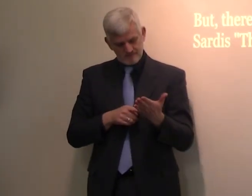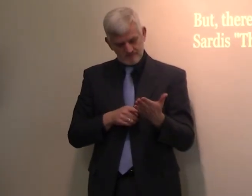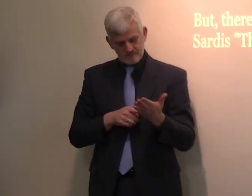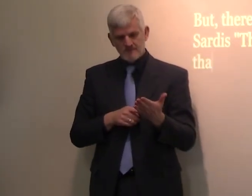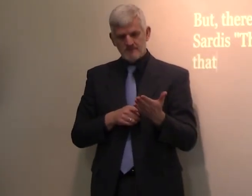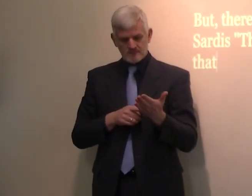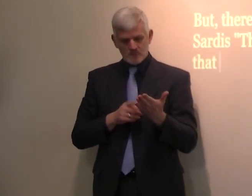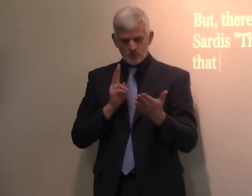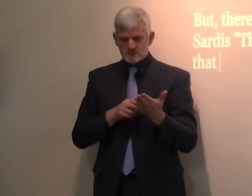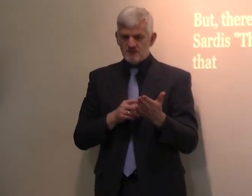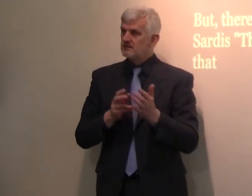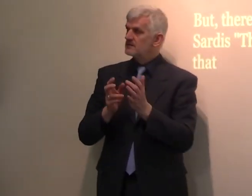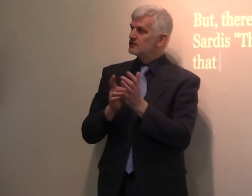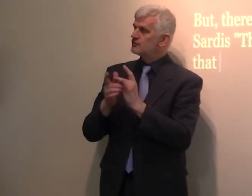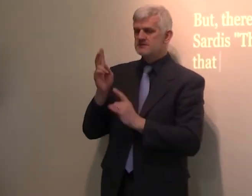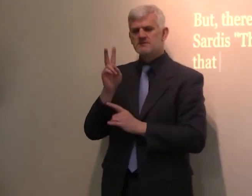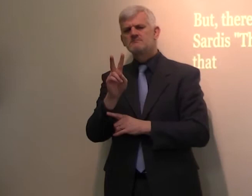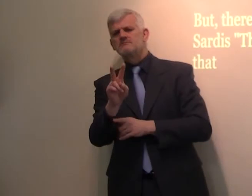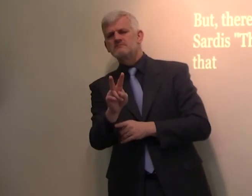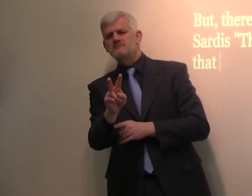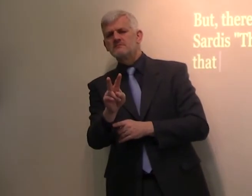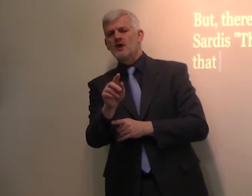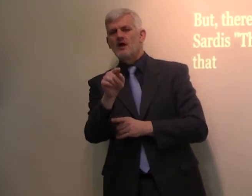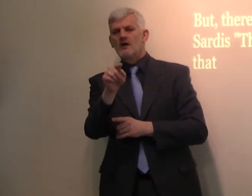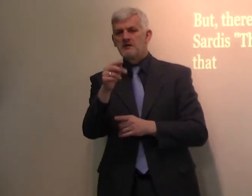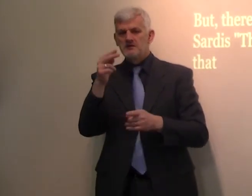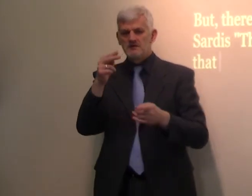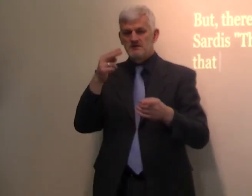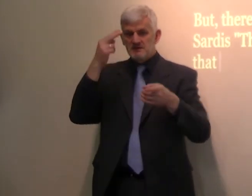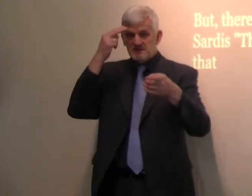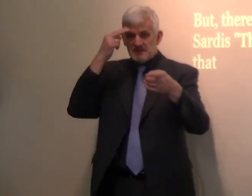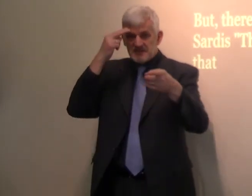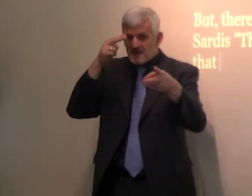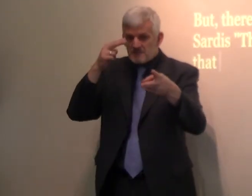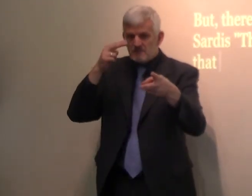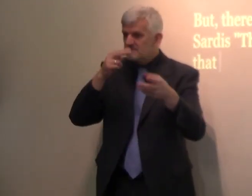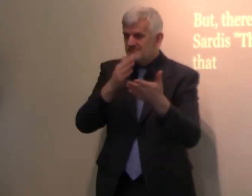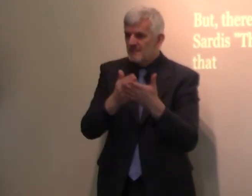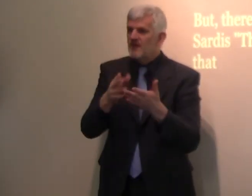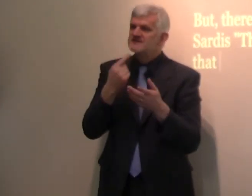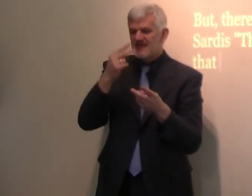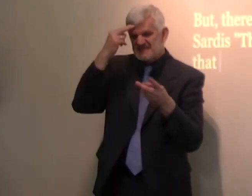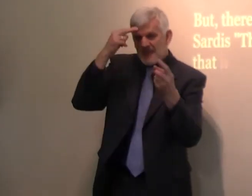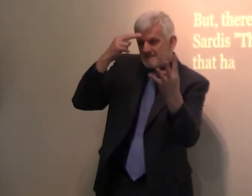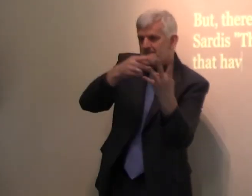discreet disciple. He sees the unnamed disciple who is obedient, who is serving by the power of the Holy Spirit.